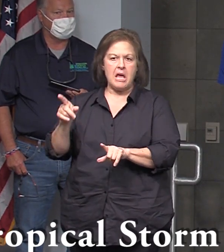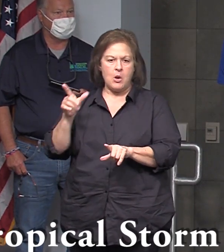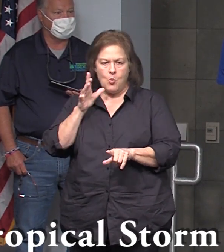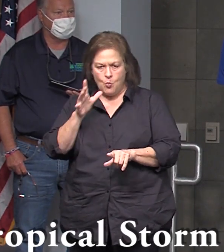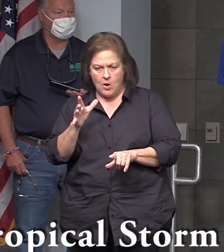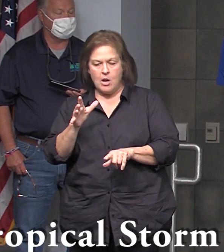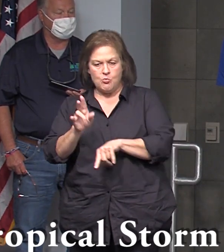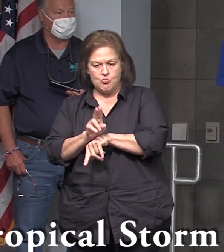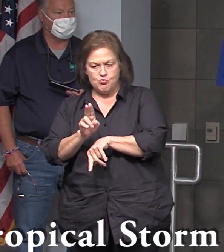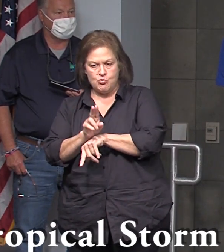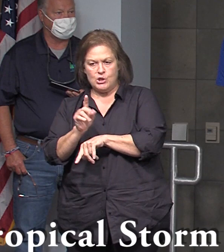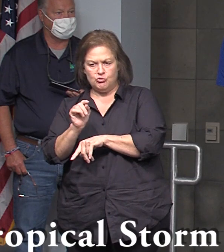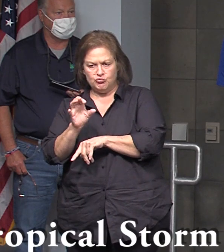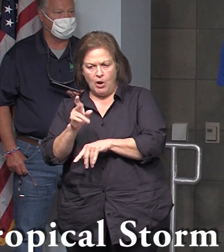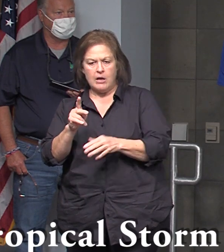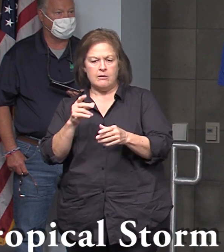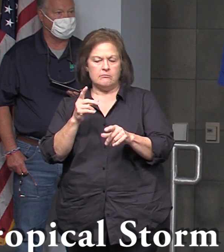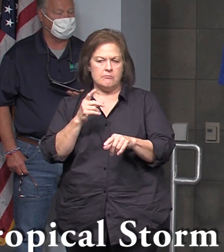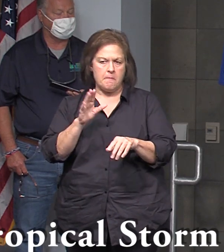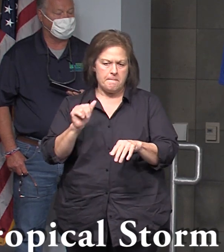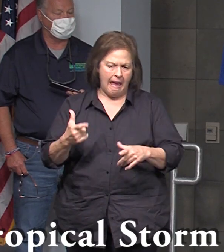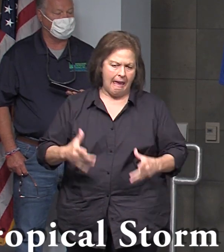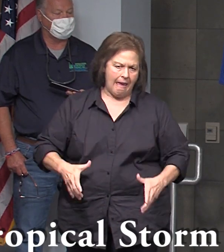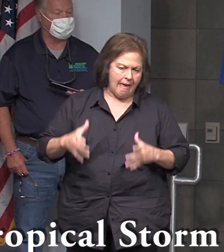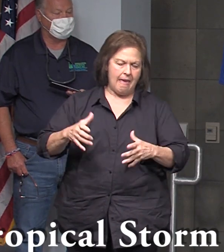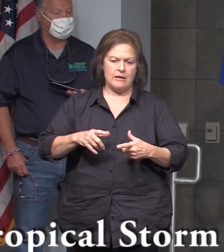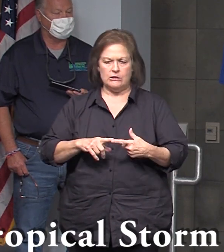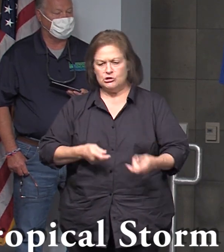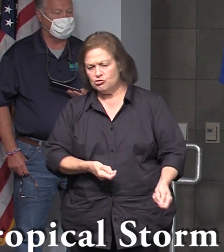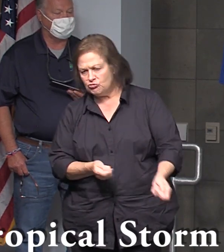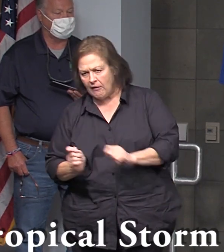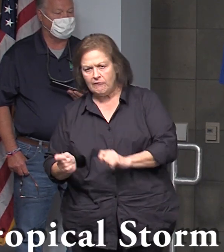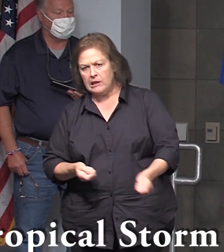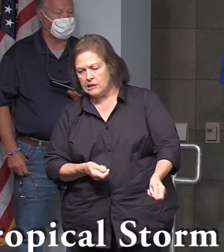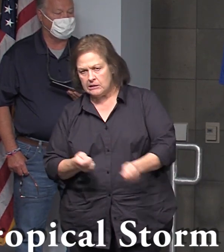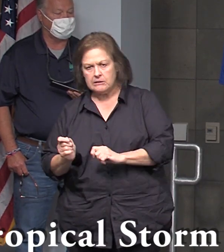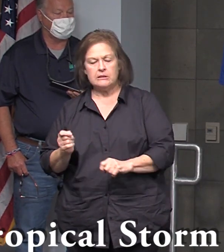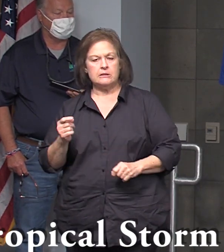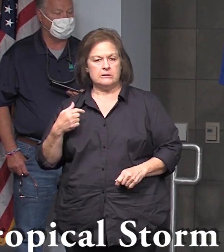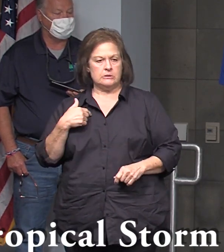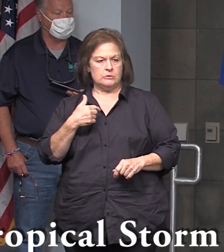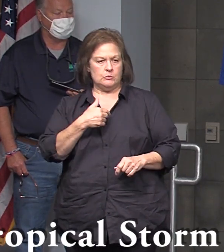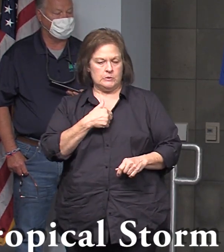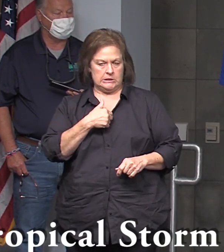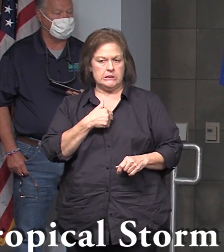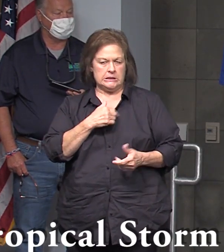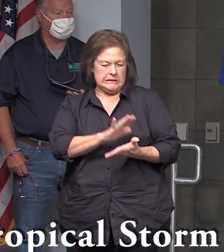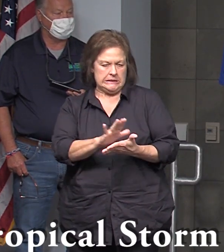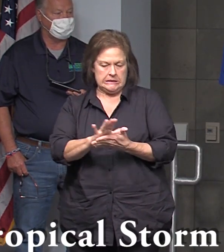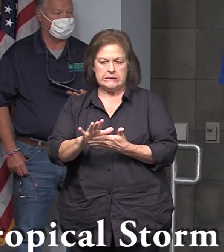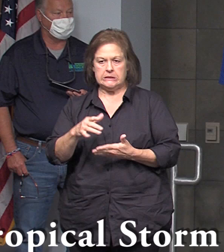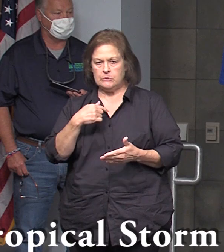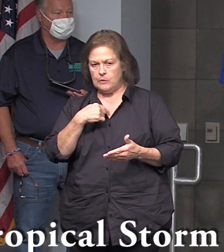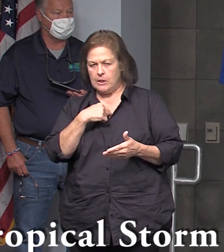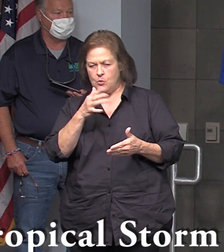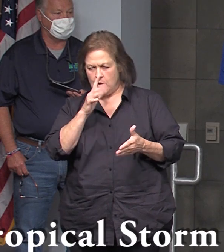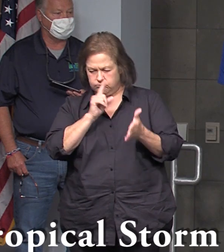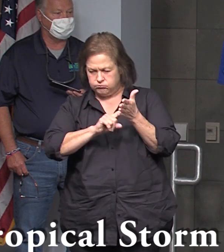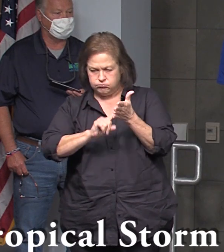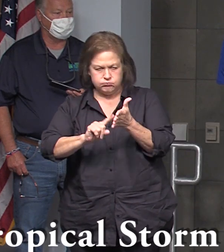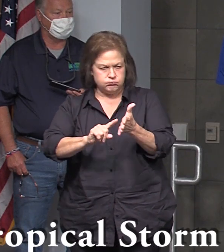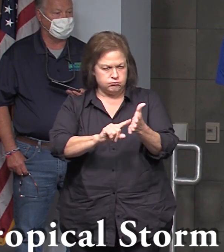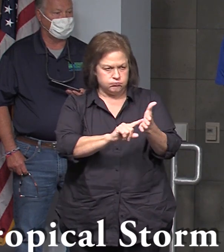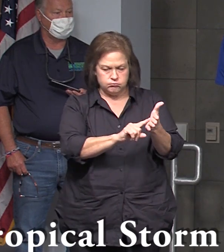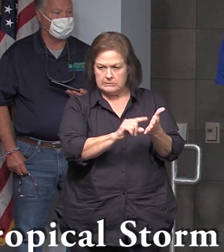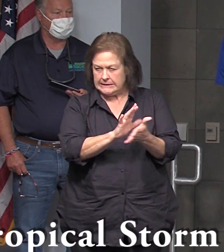pickup trucks with garbage bags and shovels. So we can inspect, you know, several thousand catch basins in a day